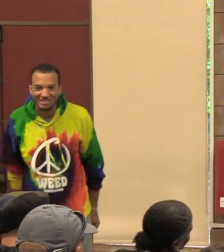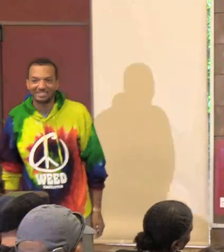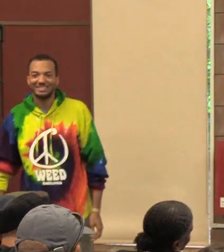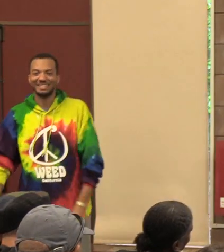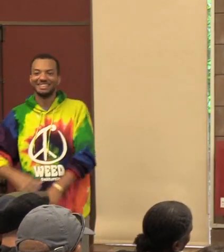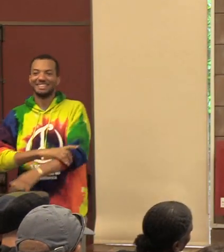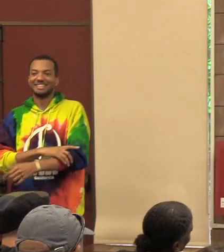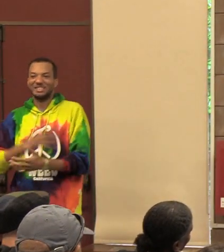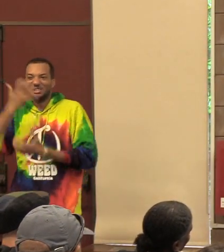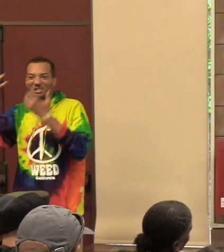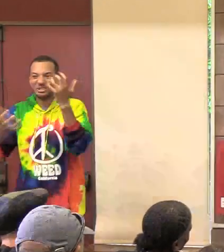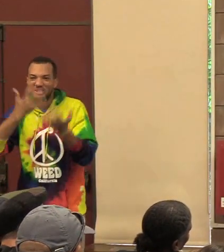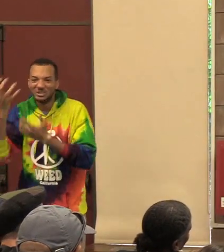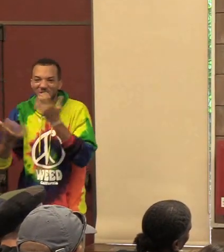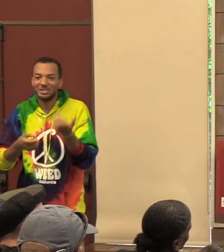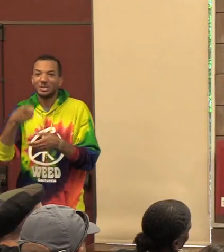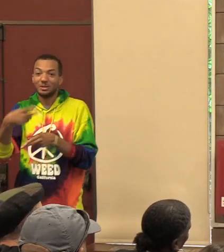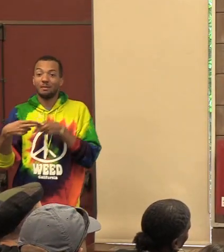And